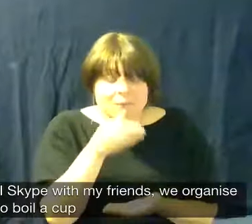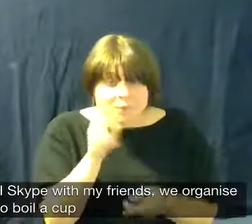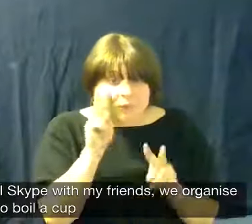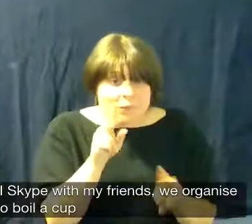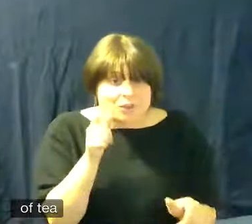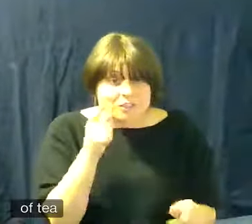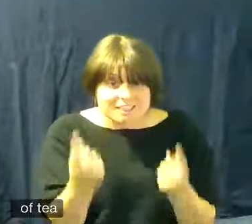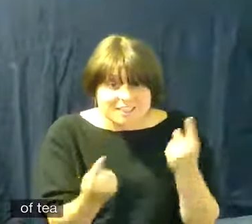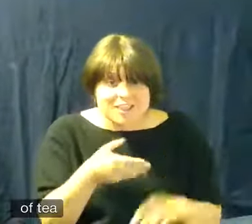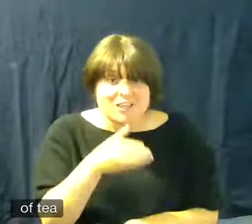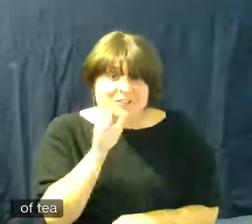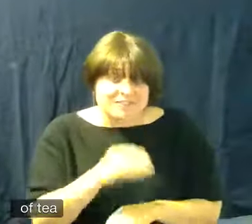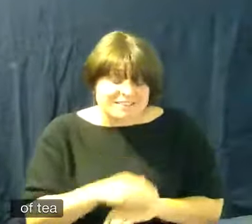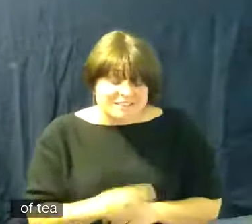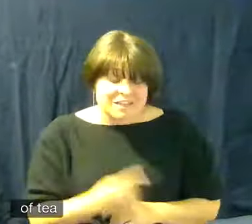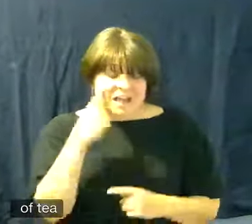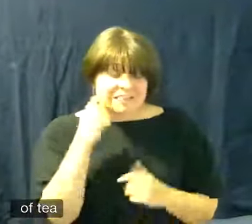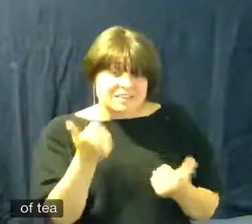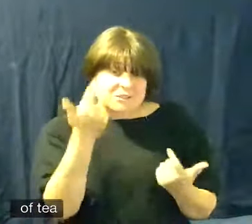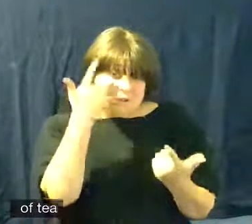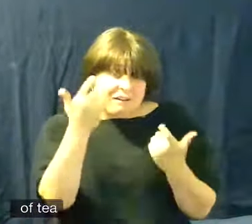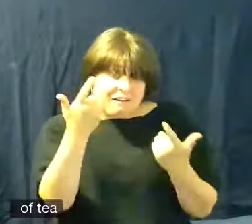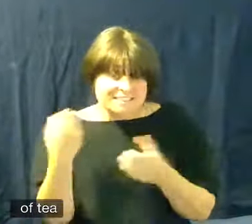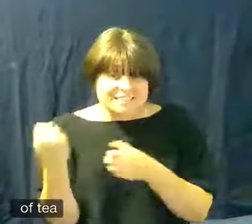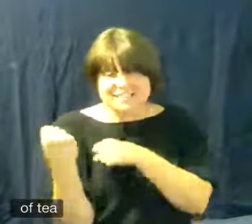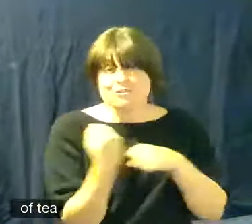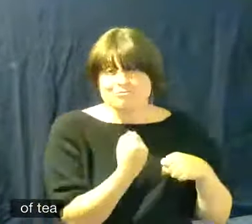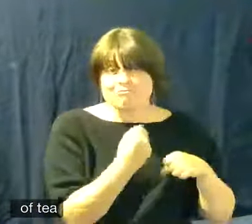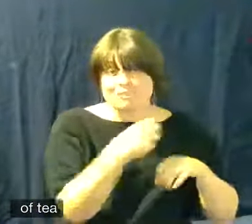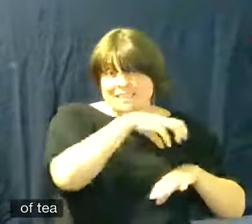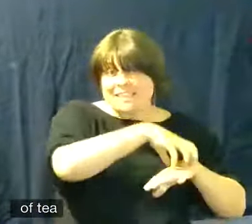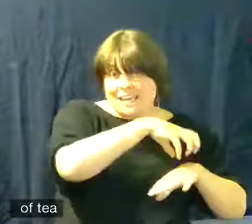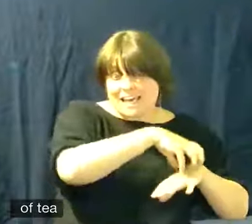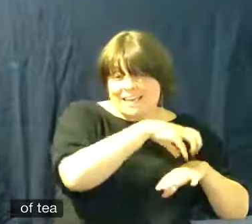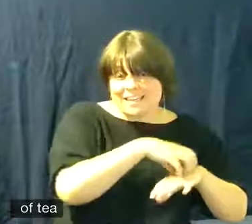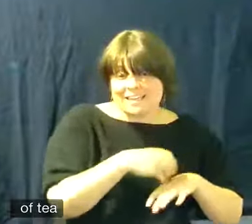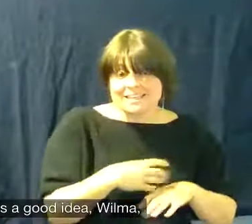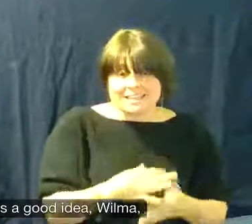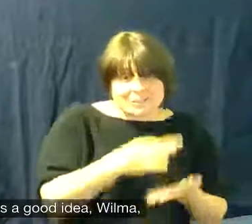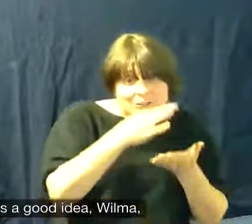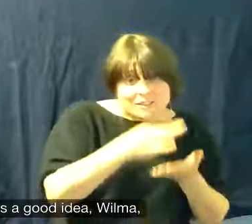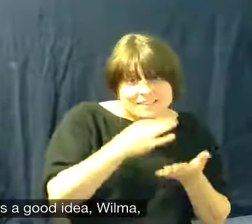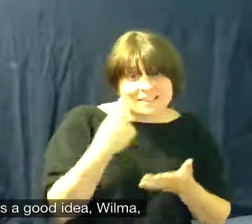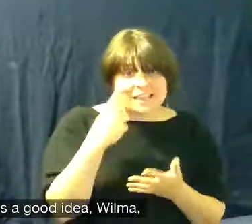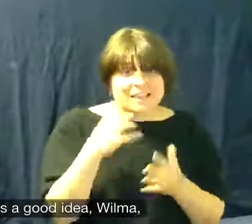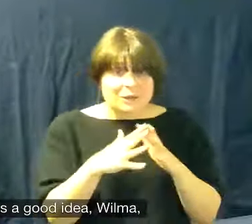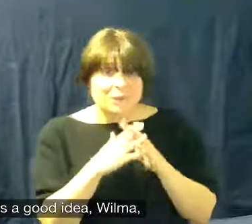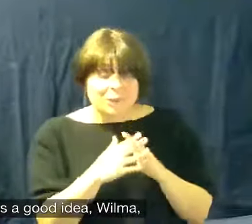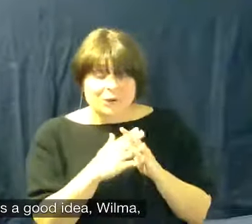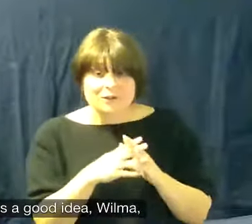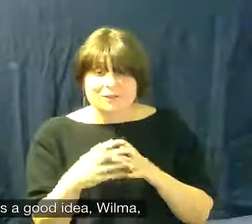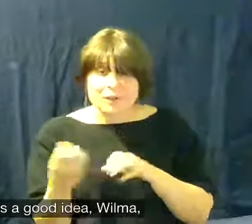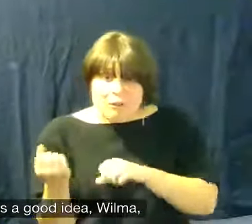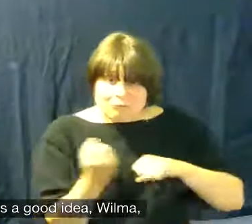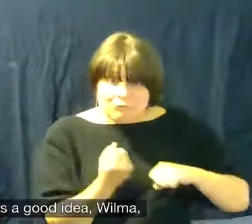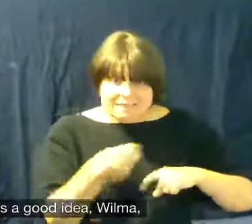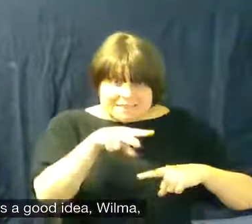I think it's a good idea, Wilma, to prepare yourself with your cup of tea and your cake, to sit down